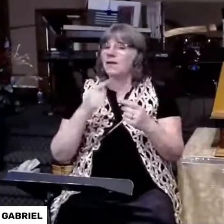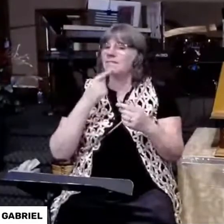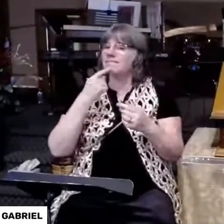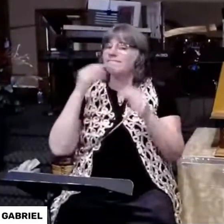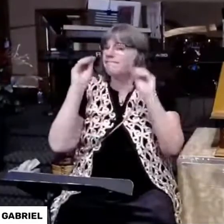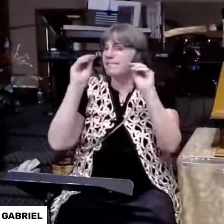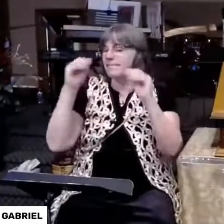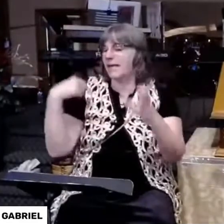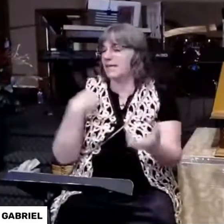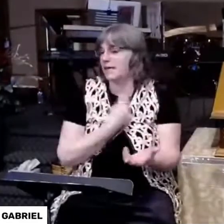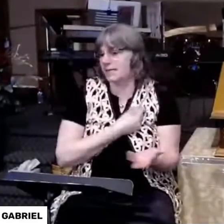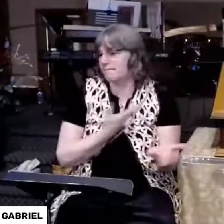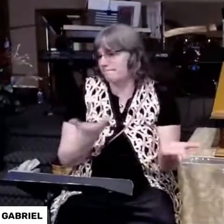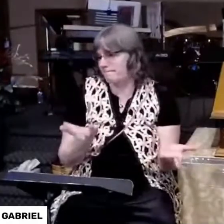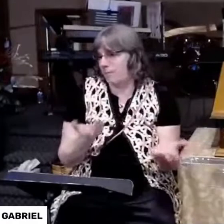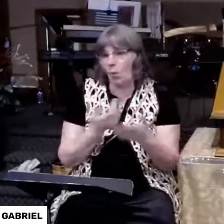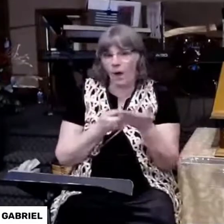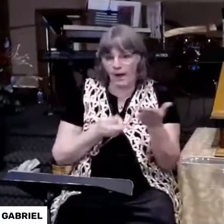What would he talk about? What if